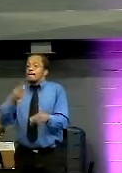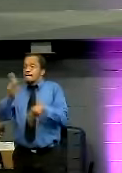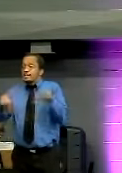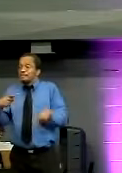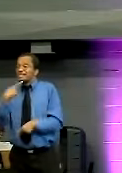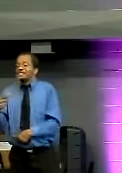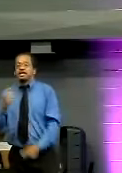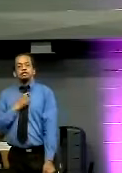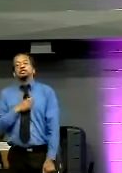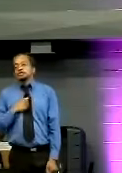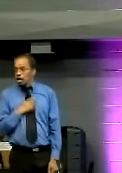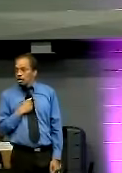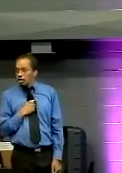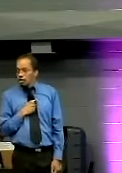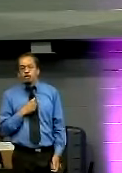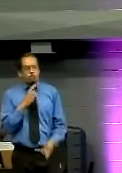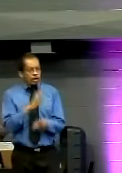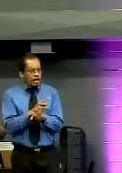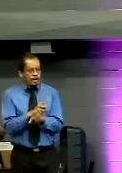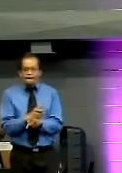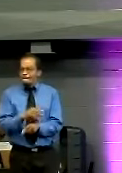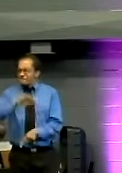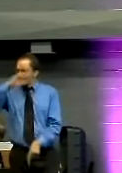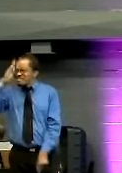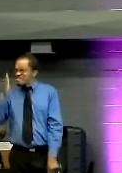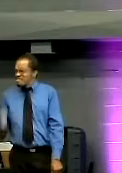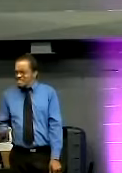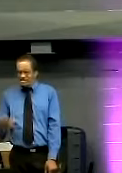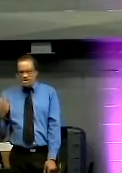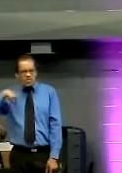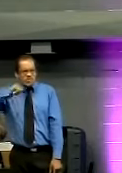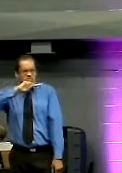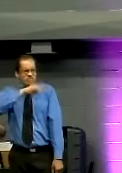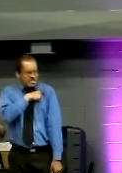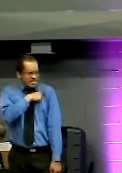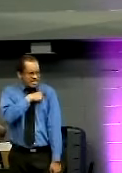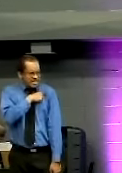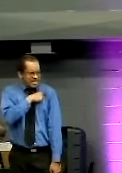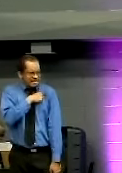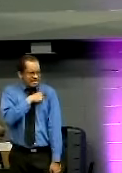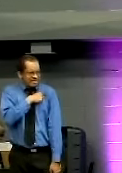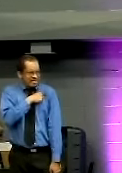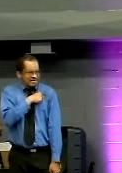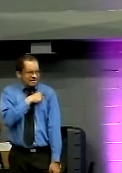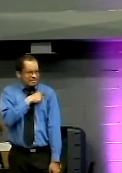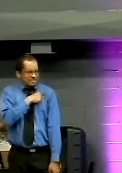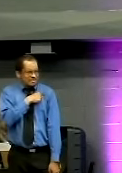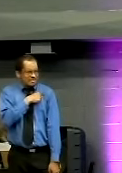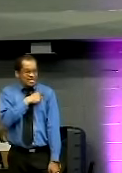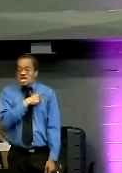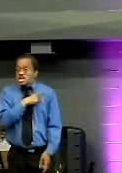want somebody to say, I'm sorry, but never do we take it upon ourselves to